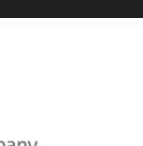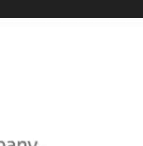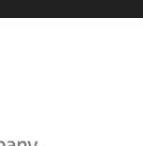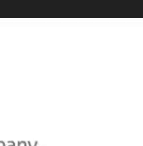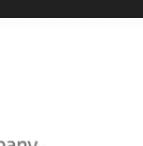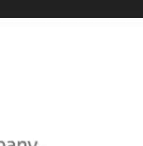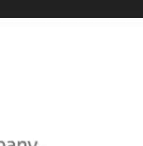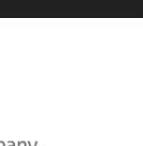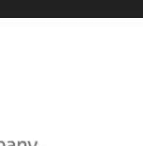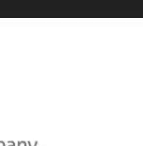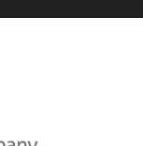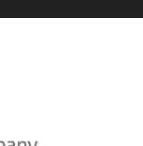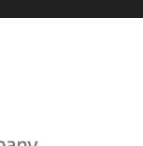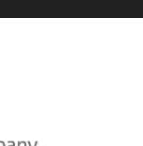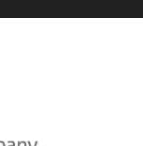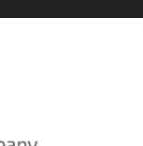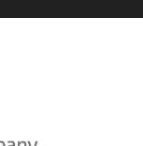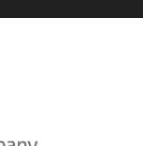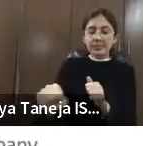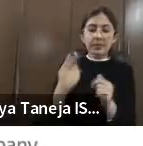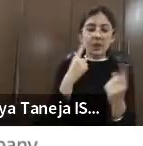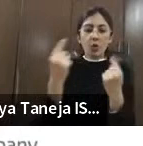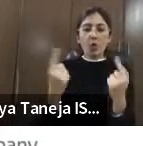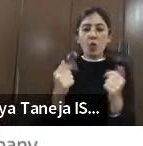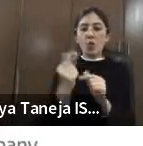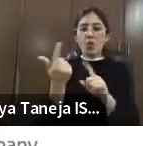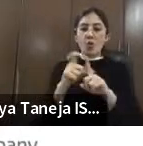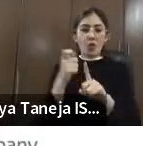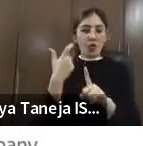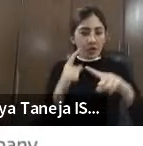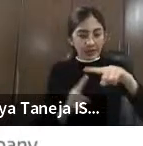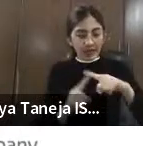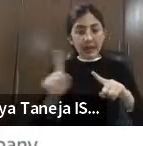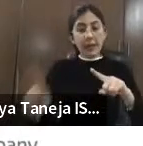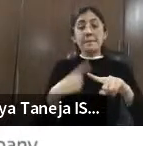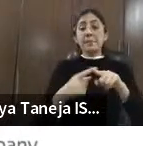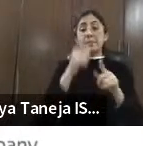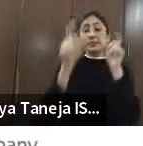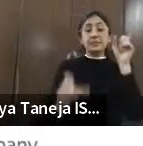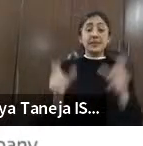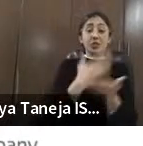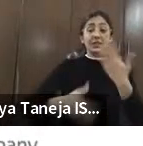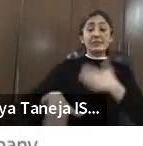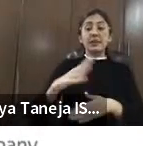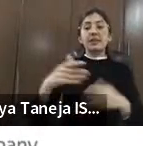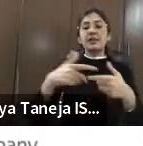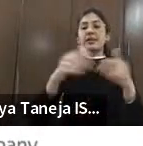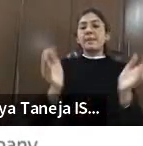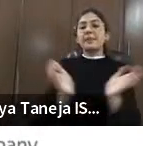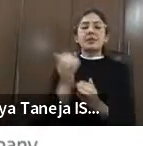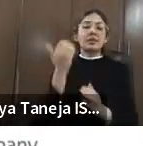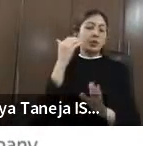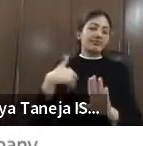Institute's Accessibility Audit and Persons with Disabilities Committees during his tenure. May we have